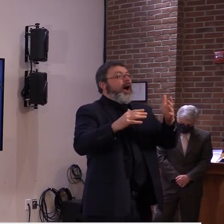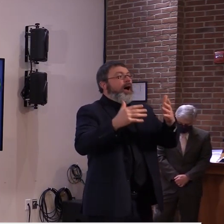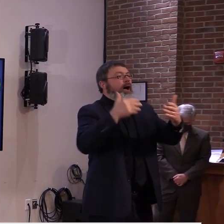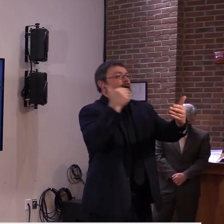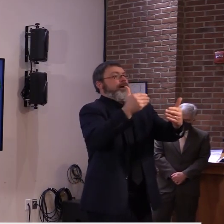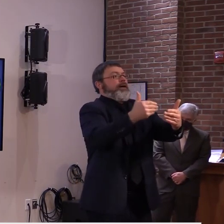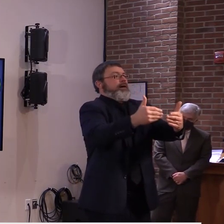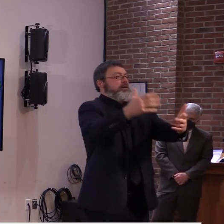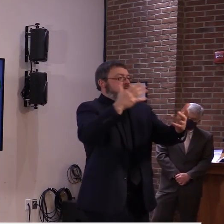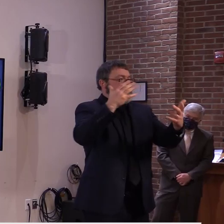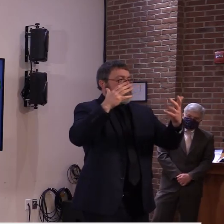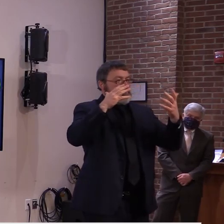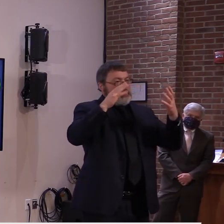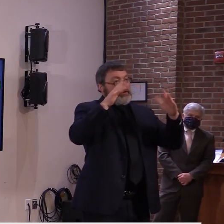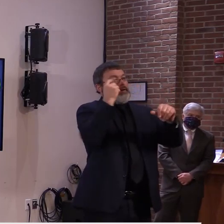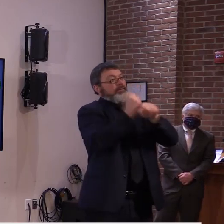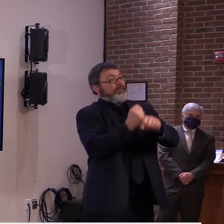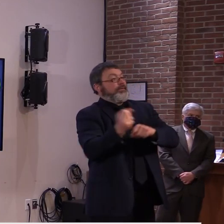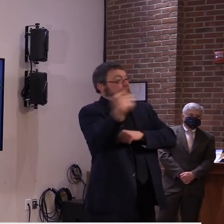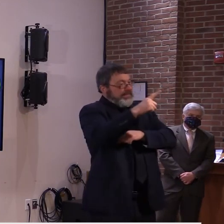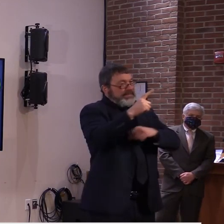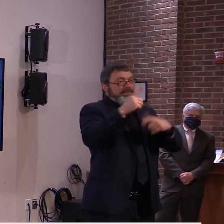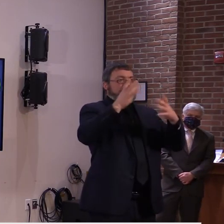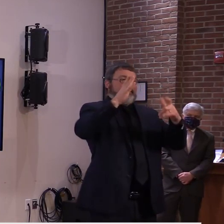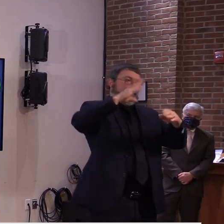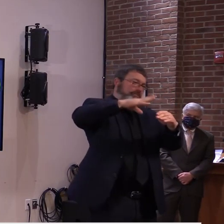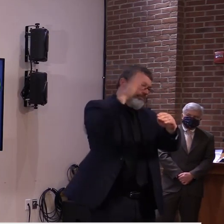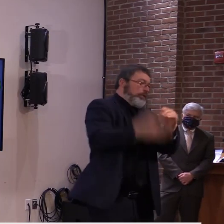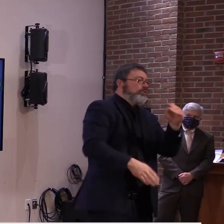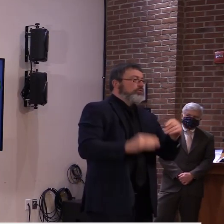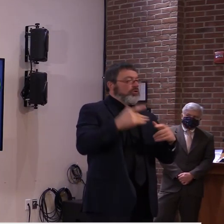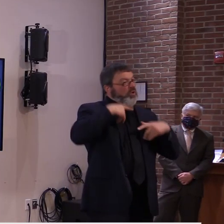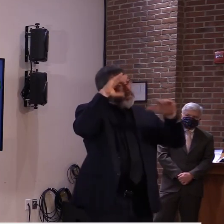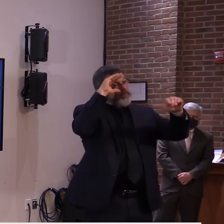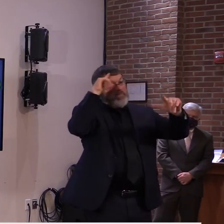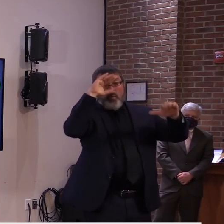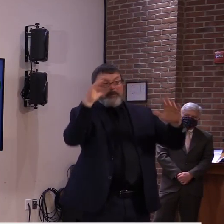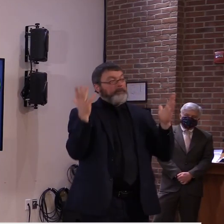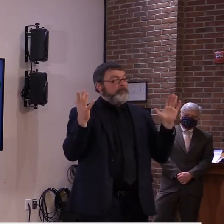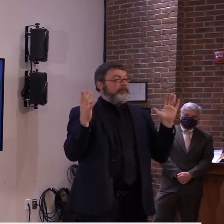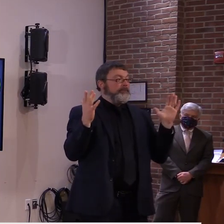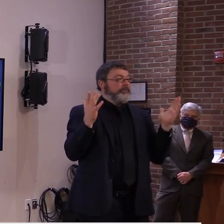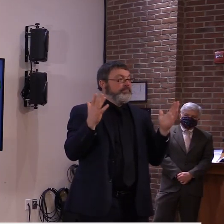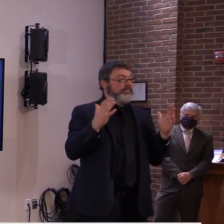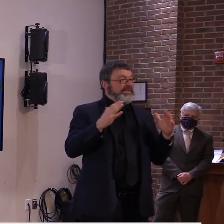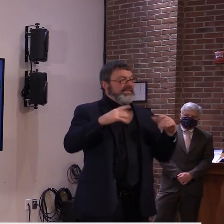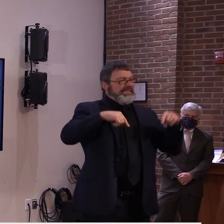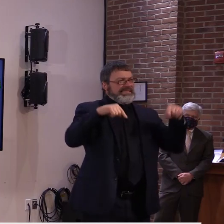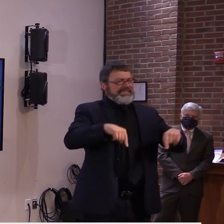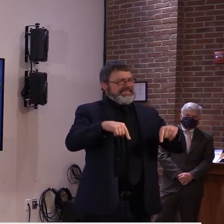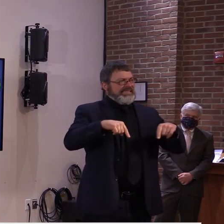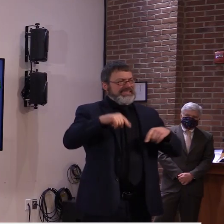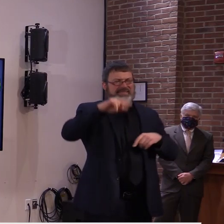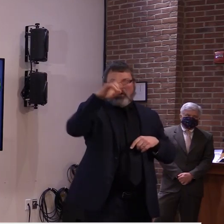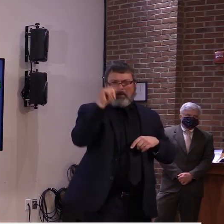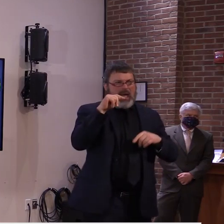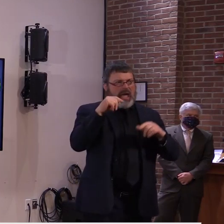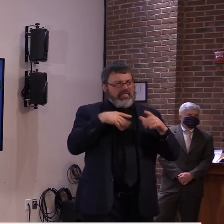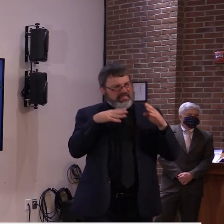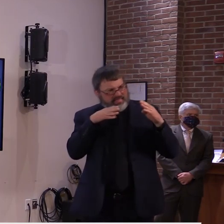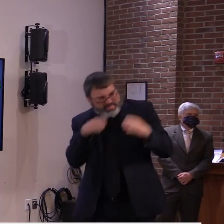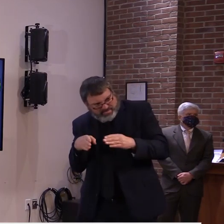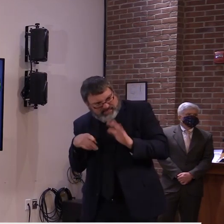Now we see a little bit of hope at the end of the tunnel, and with the vaccines coming into play.